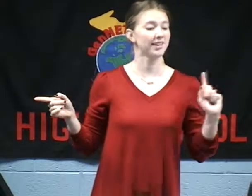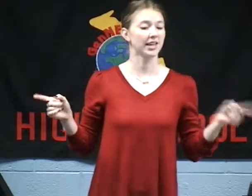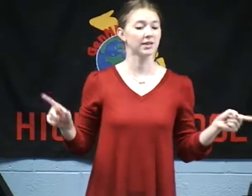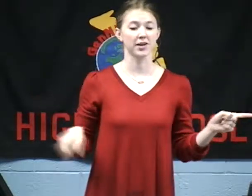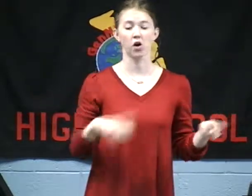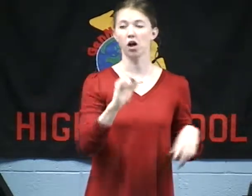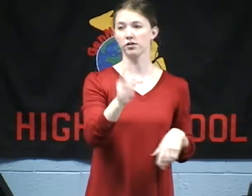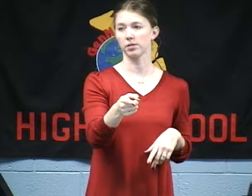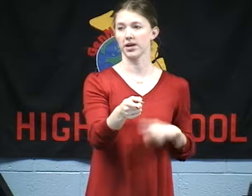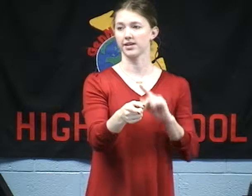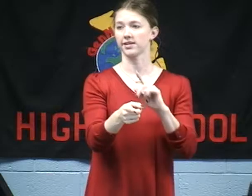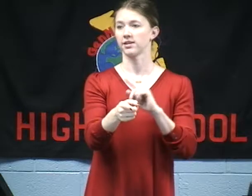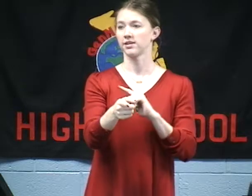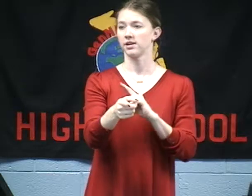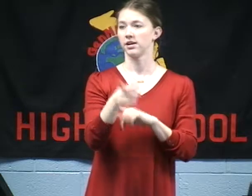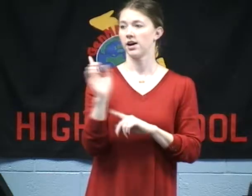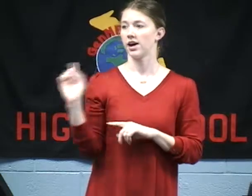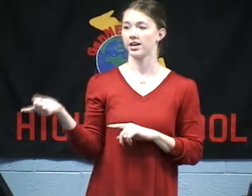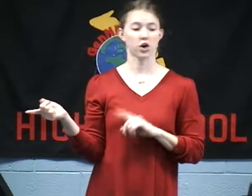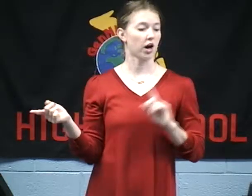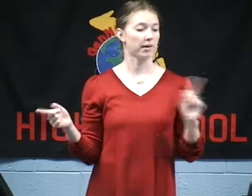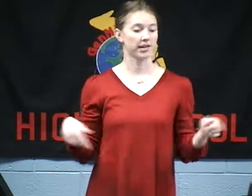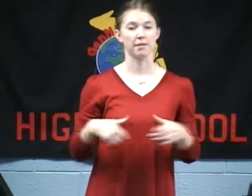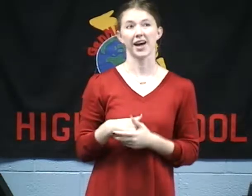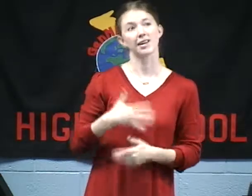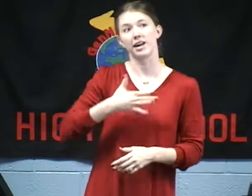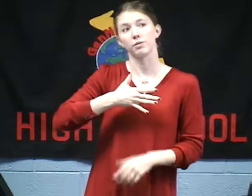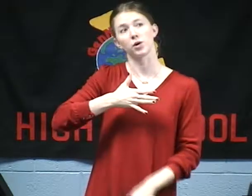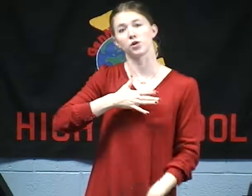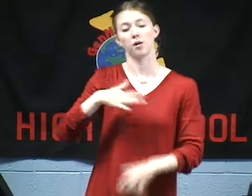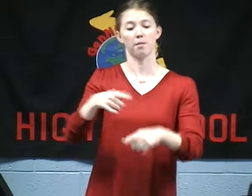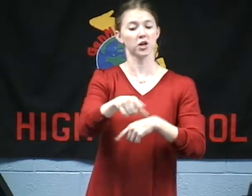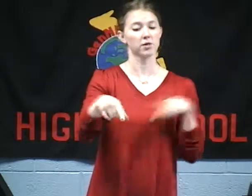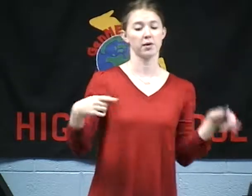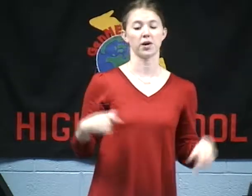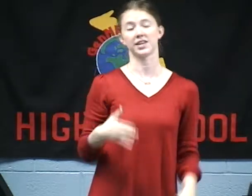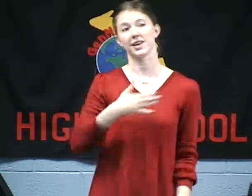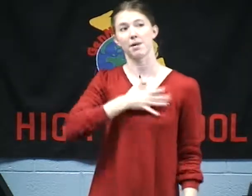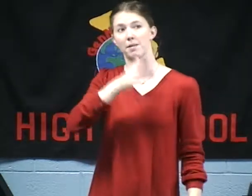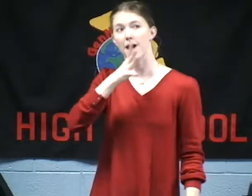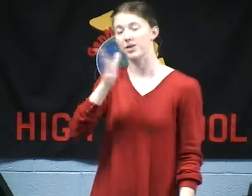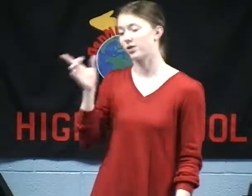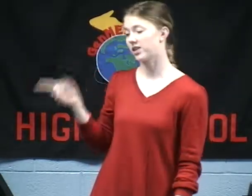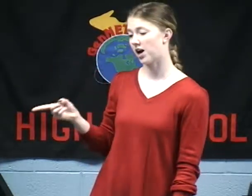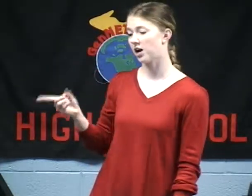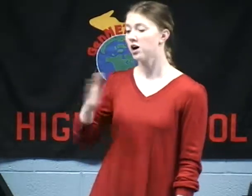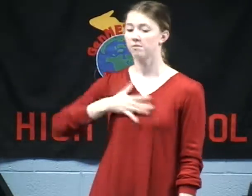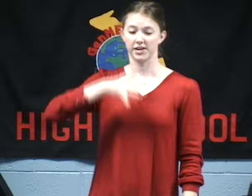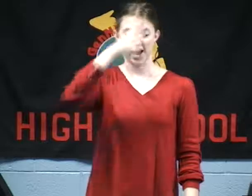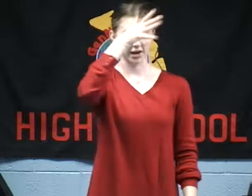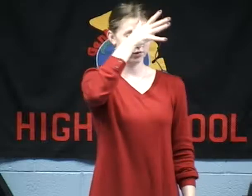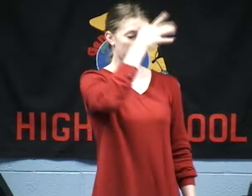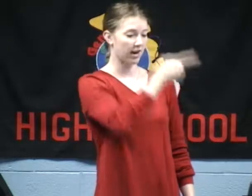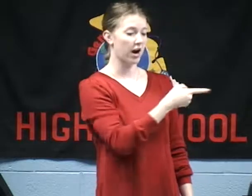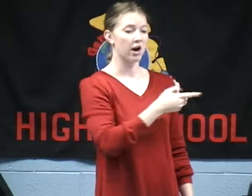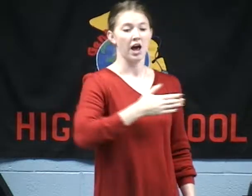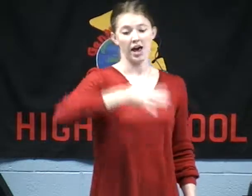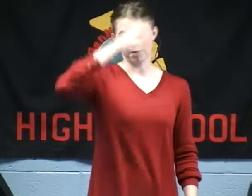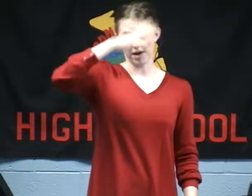signing space all over the place and then talk about them. I can even put a bunch of people. I can say my mom is right there, my dad is right there, and a